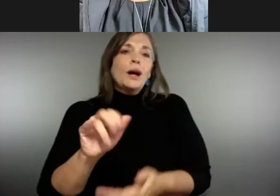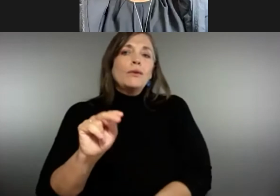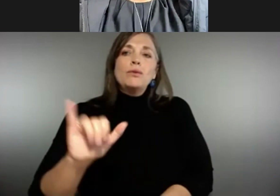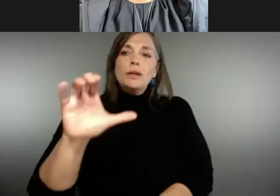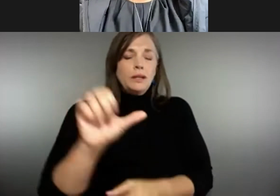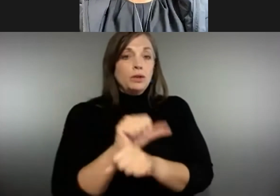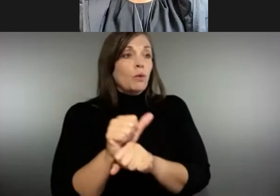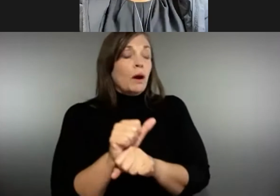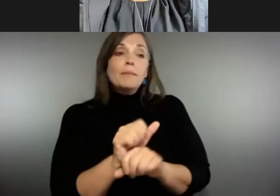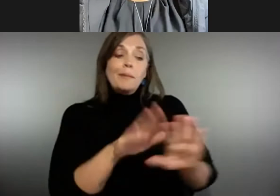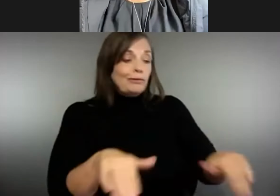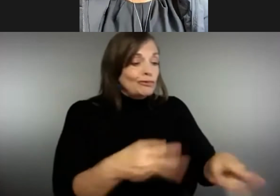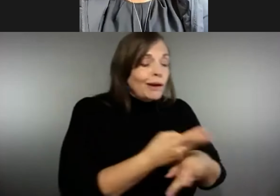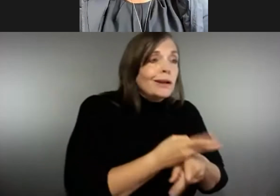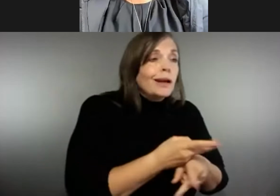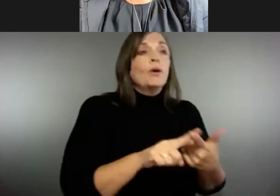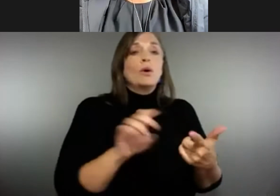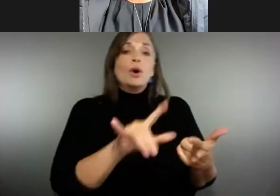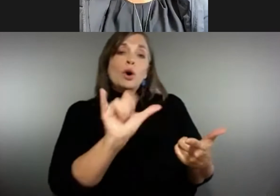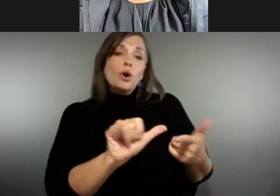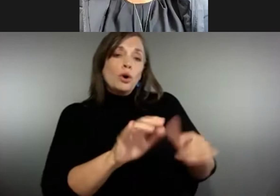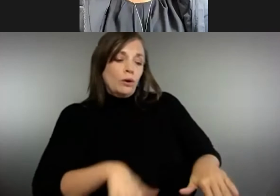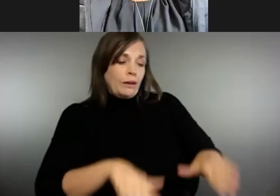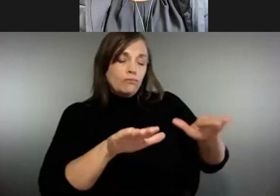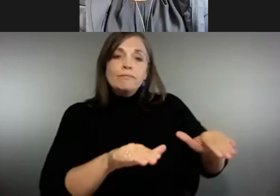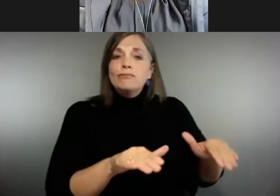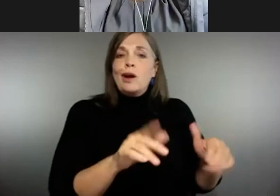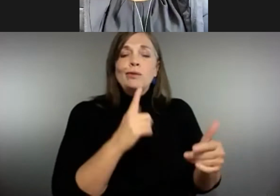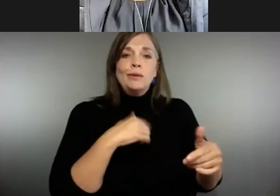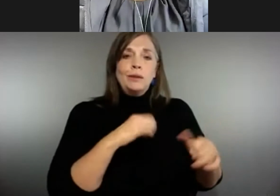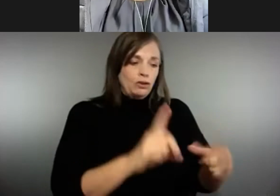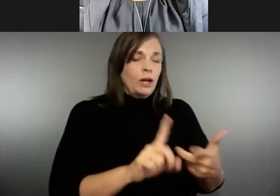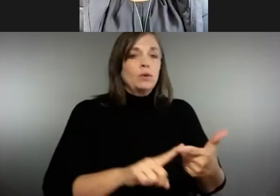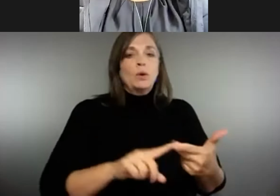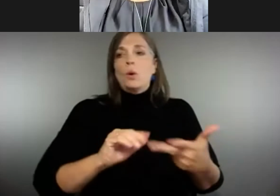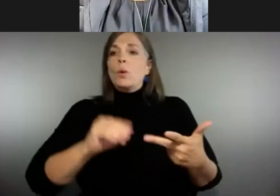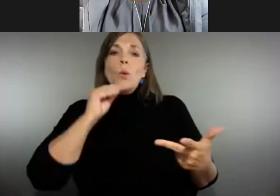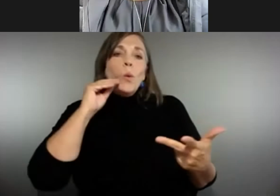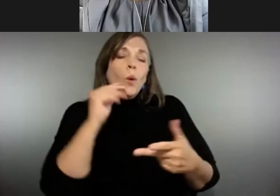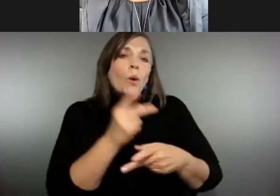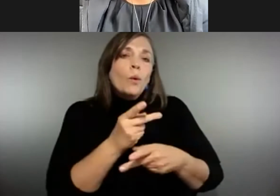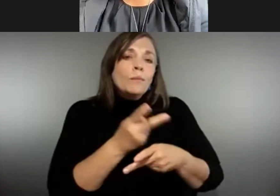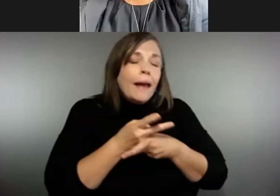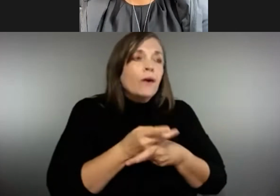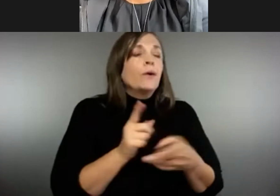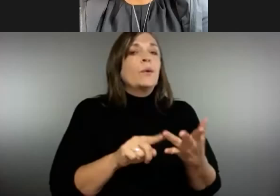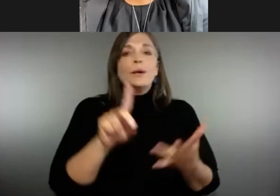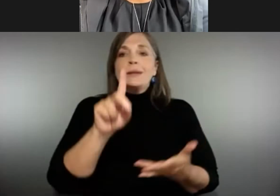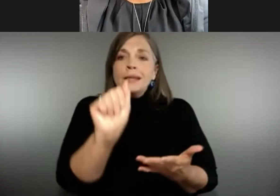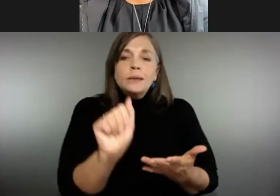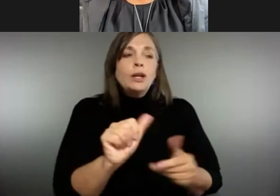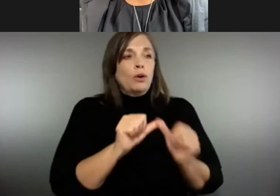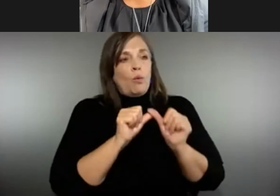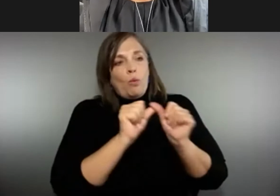um child care or early childhood education or home care disability or long-term care um those folks actually